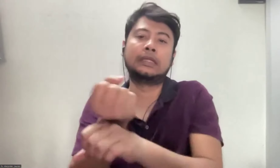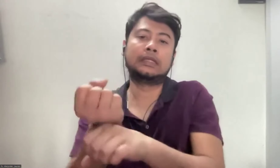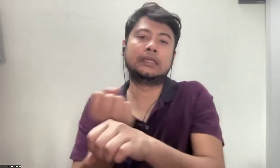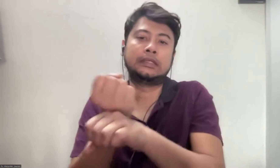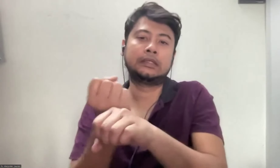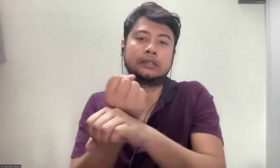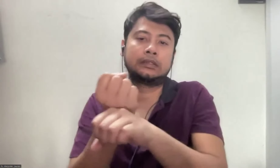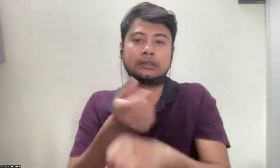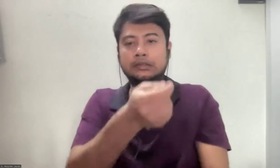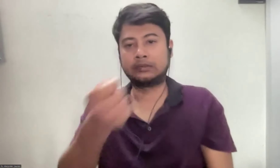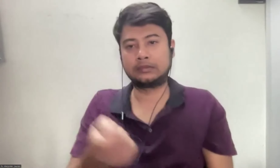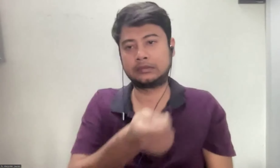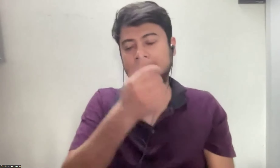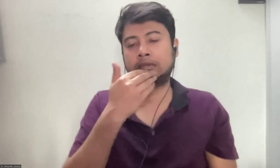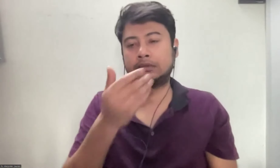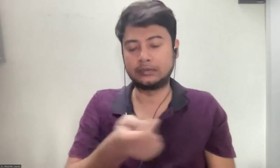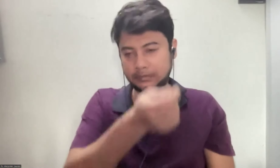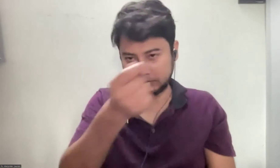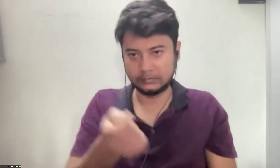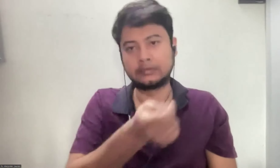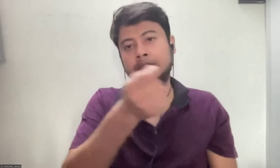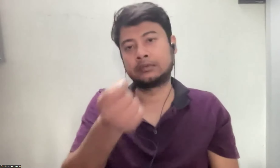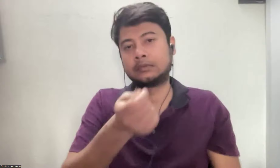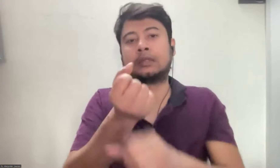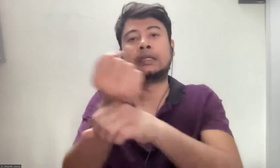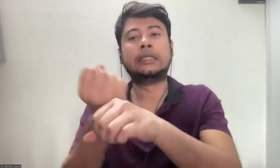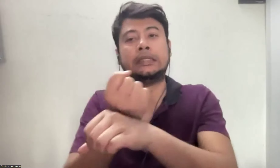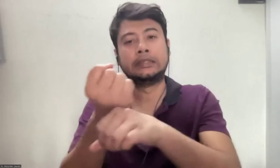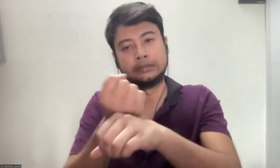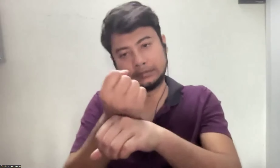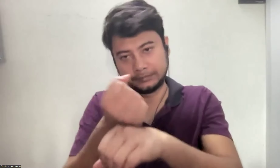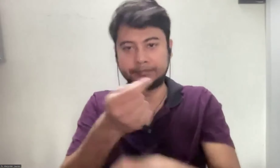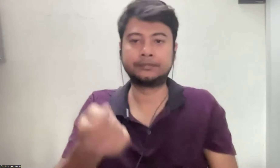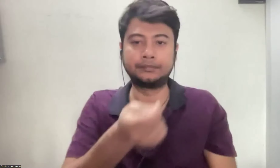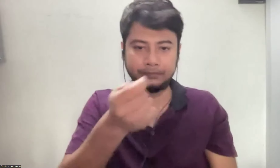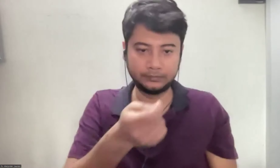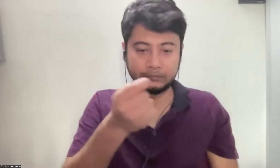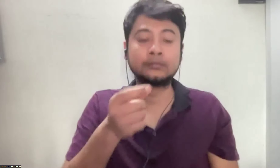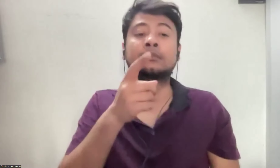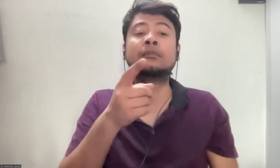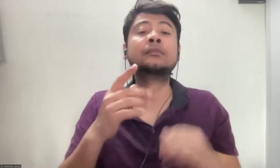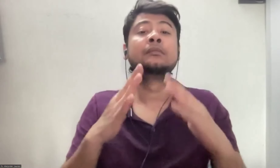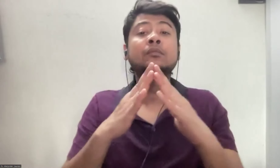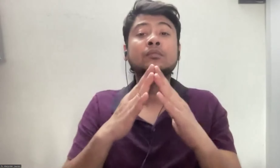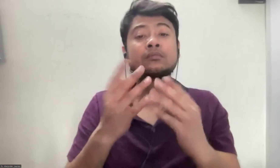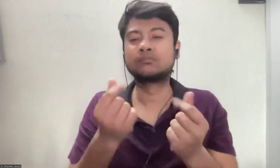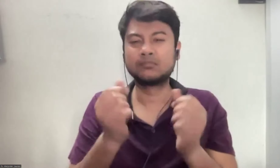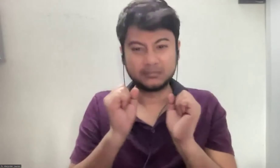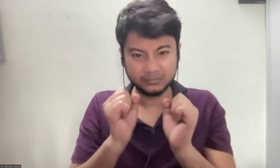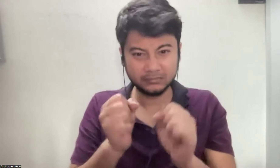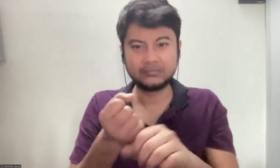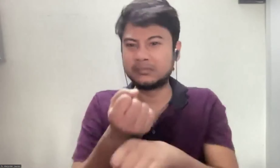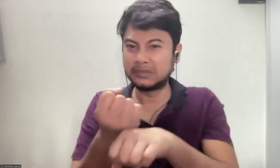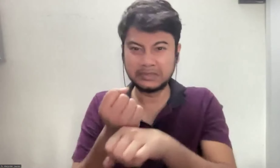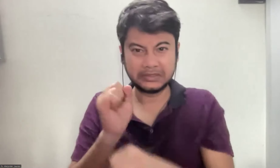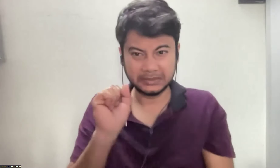requirement. But in case if there is anybody who financially cannot afford buying ghee and using it, then you can use some